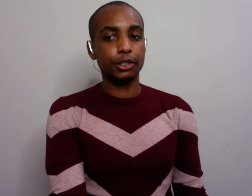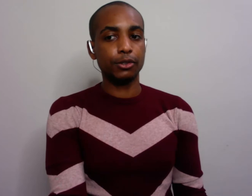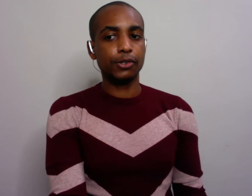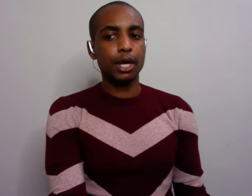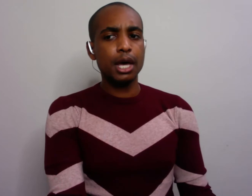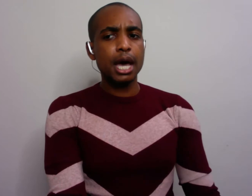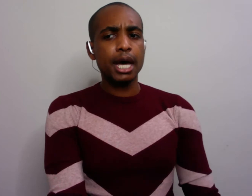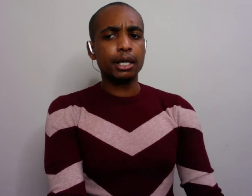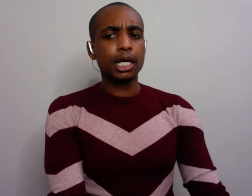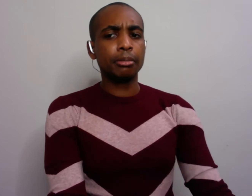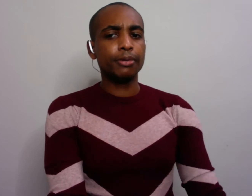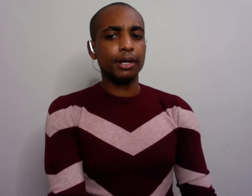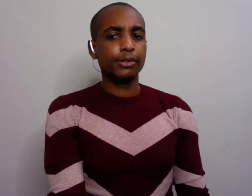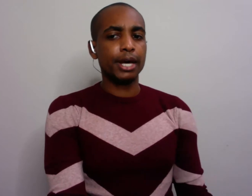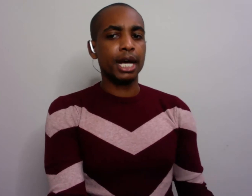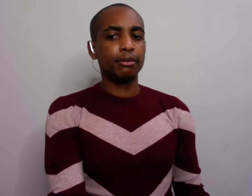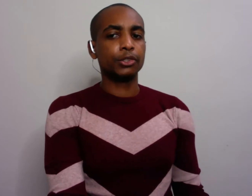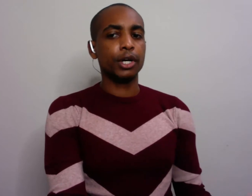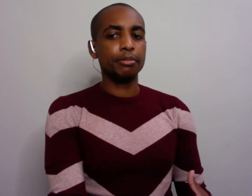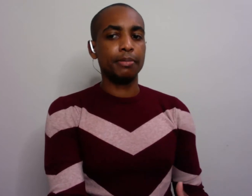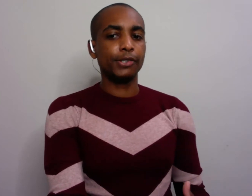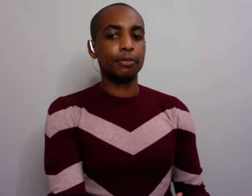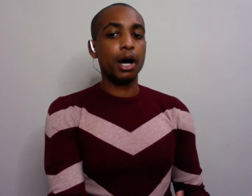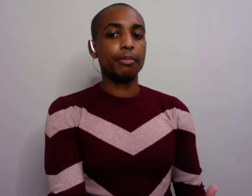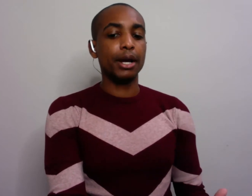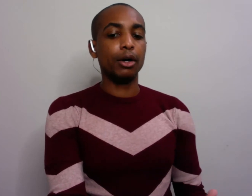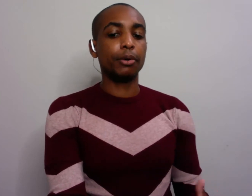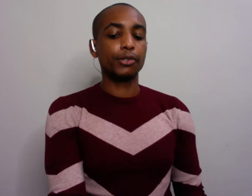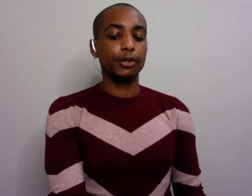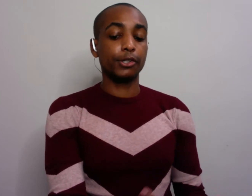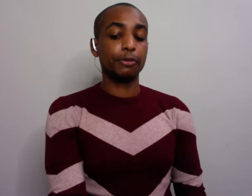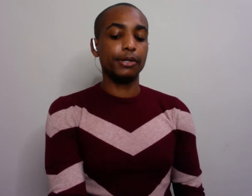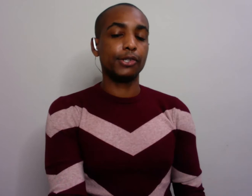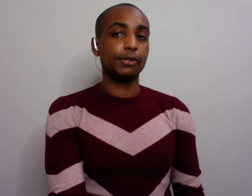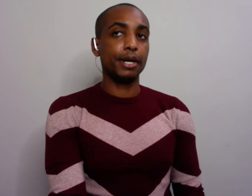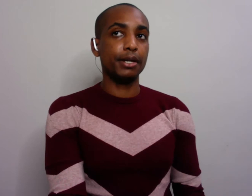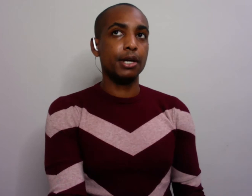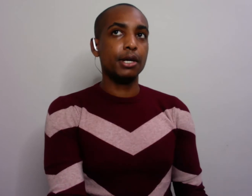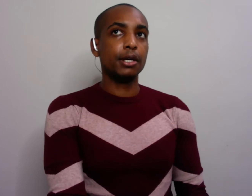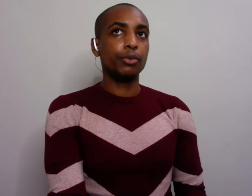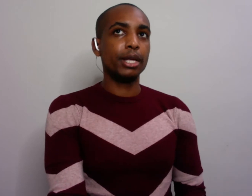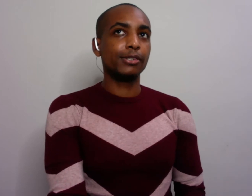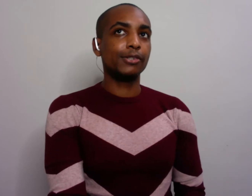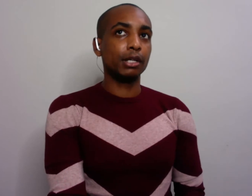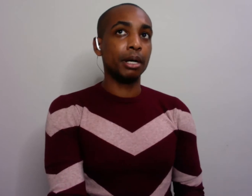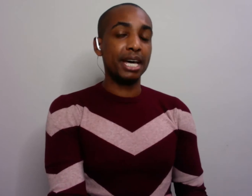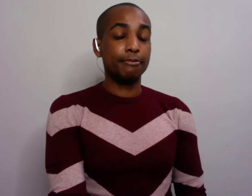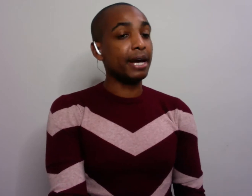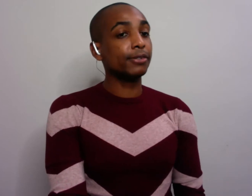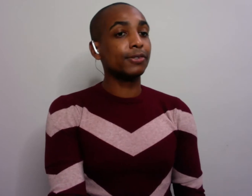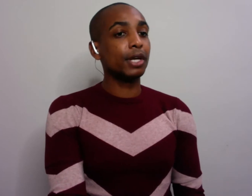these issues. And a couple of things that have struck me based upon my own personal experience has been the way that